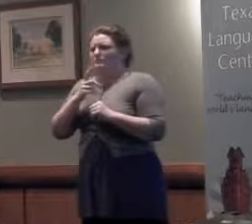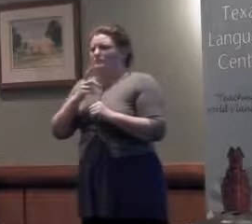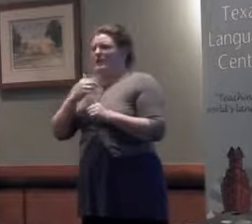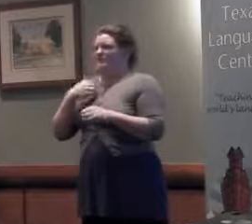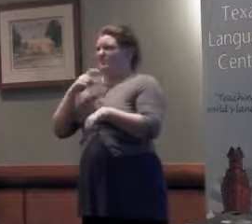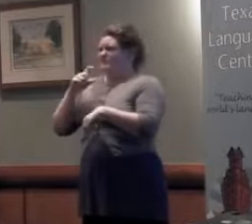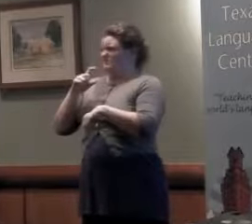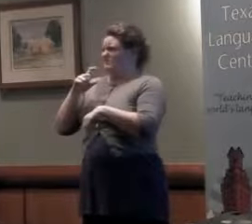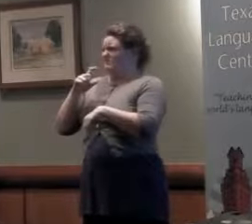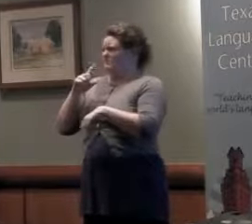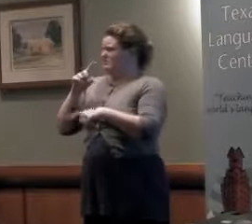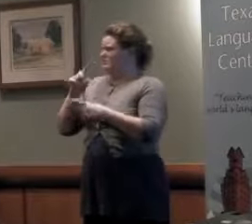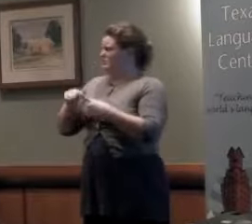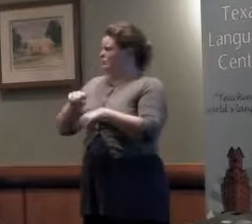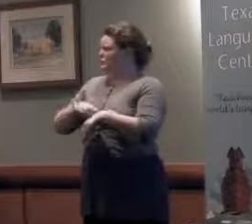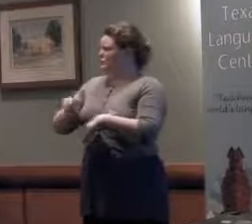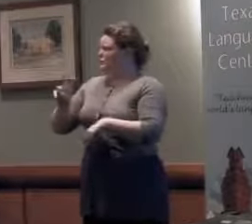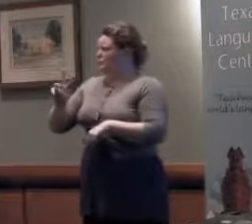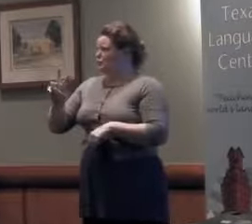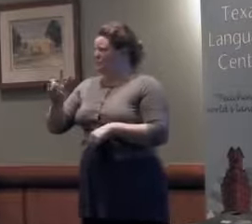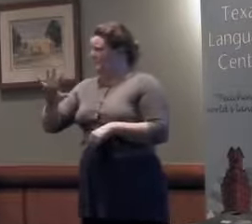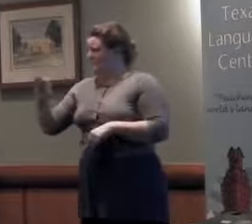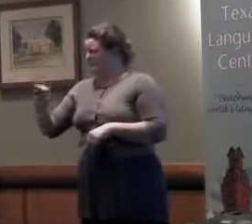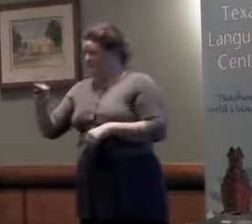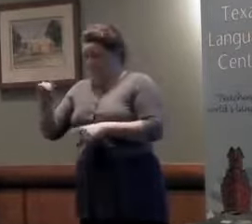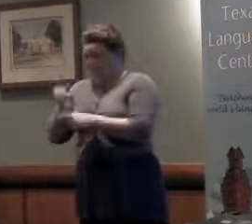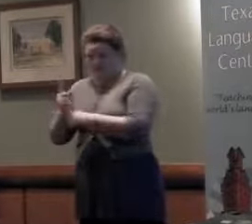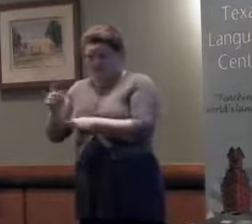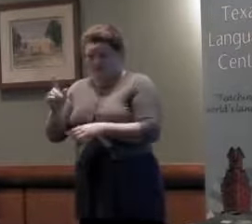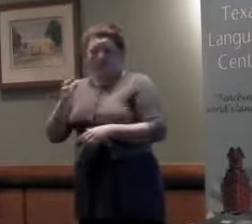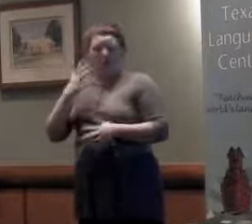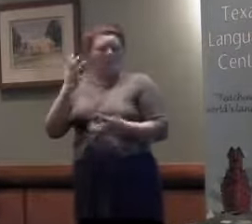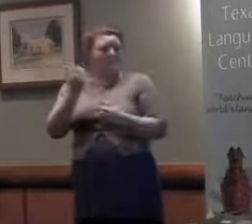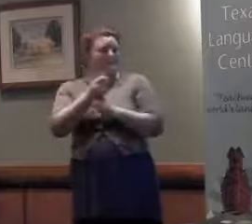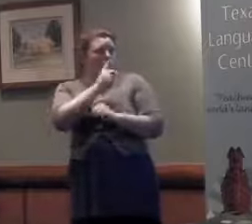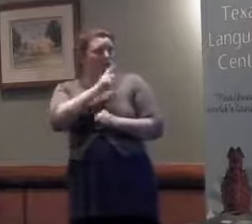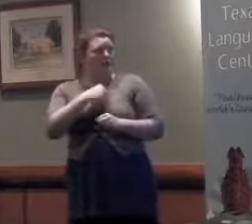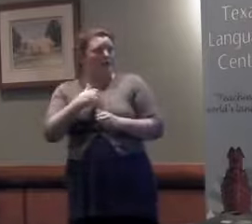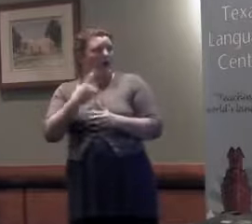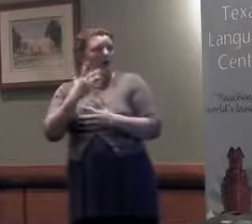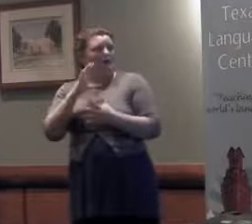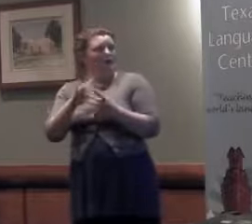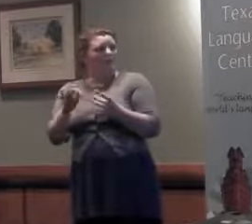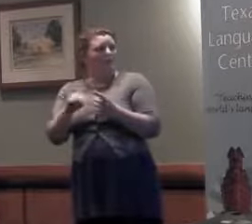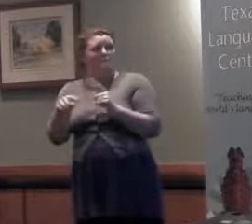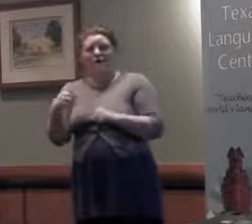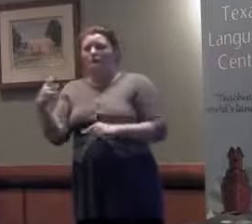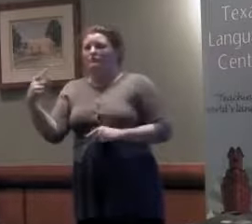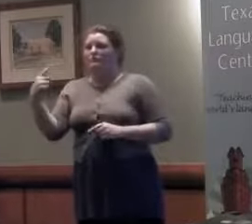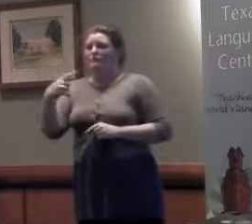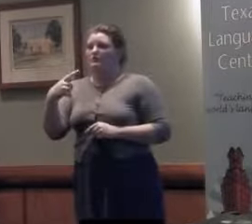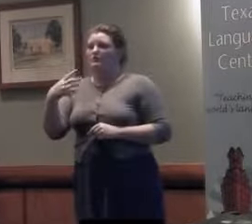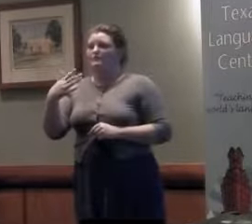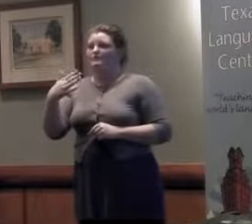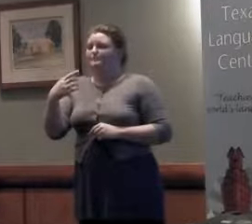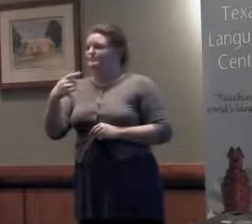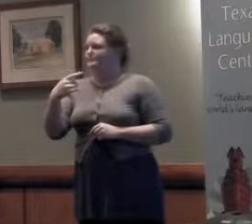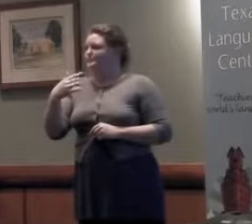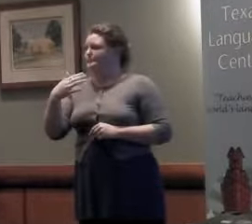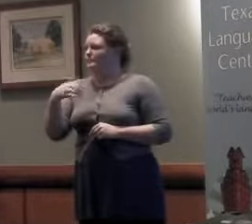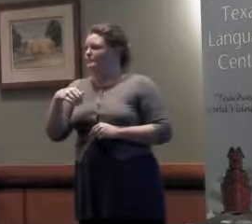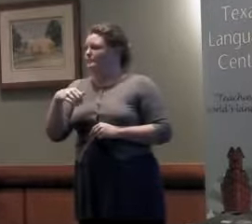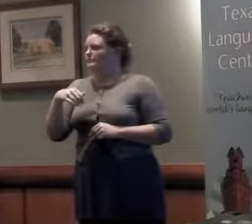till 2:50, is that about right? We're going to go about 2:50. I want to make sure that I get to this piece about